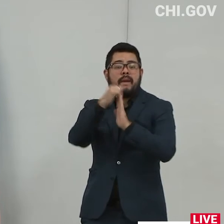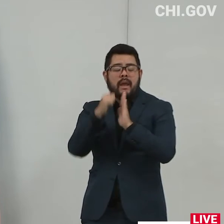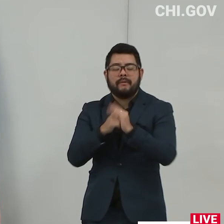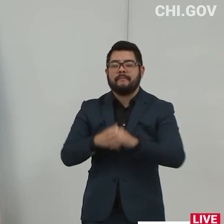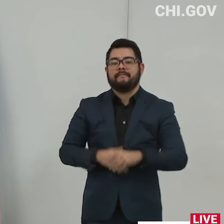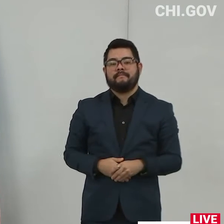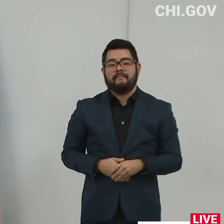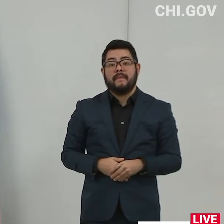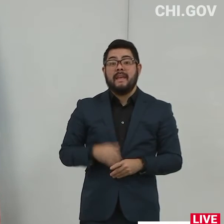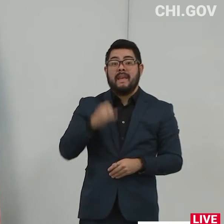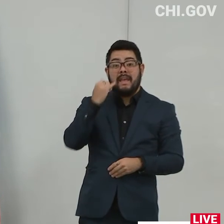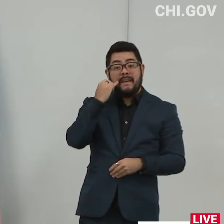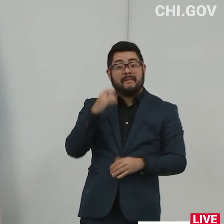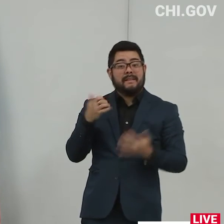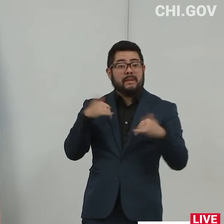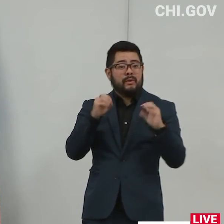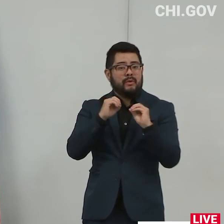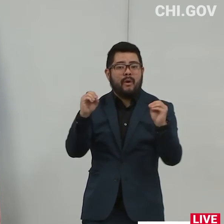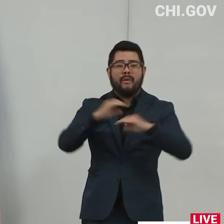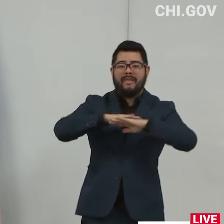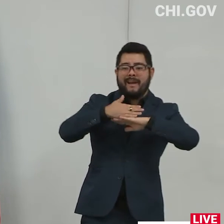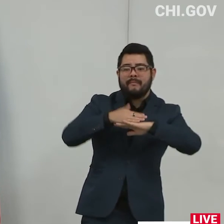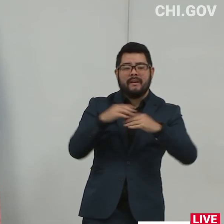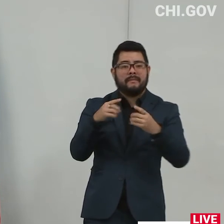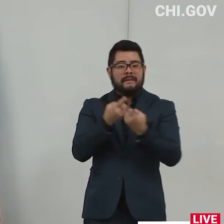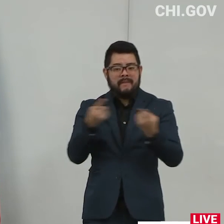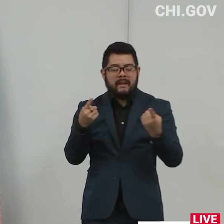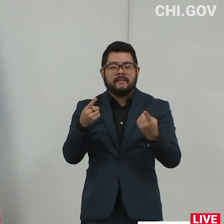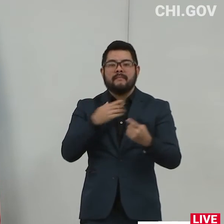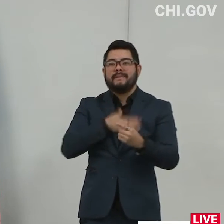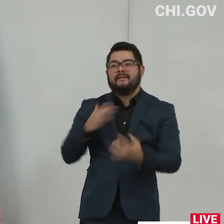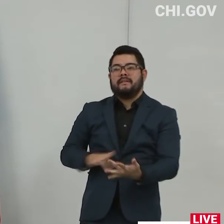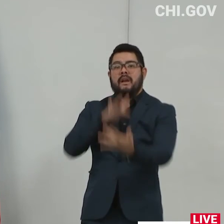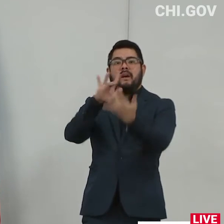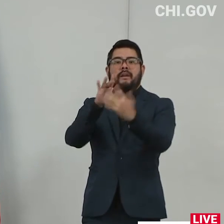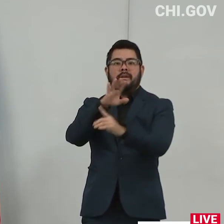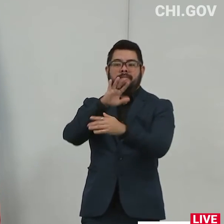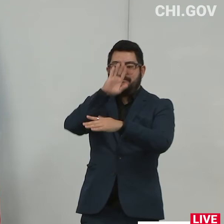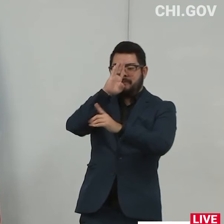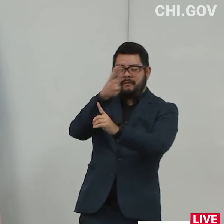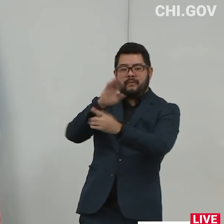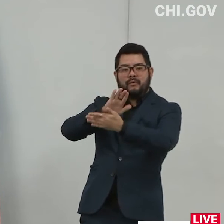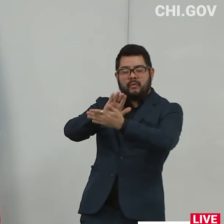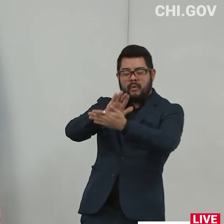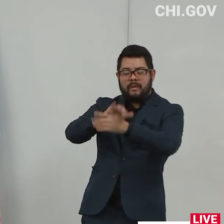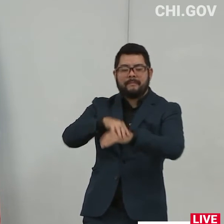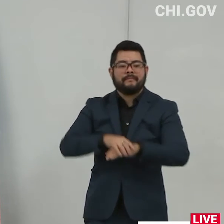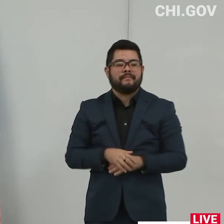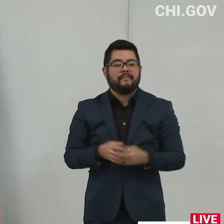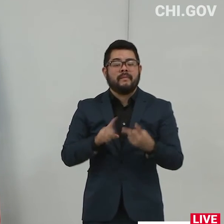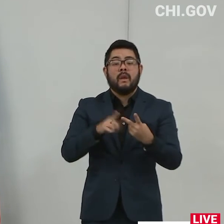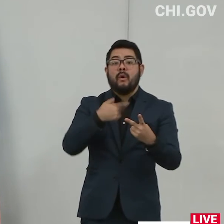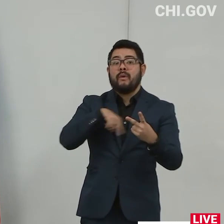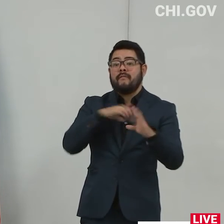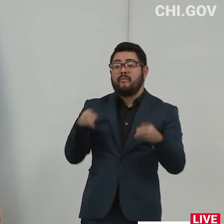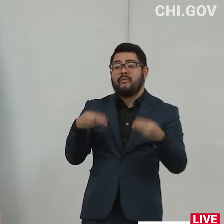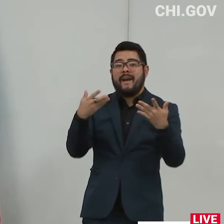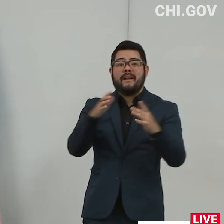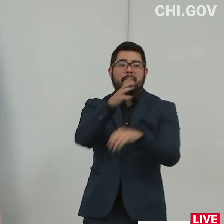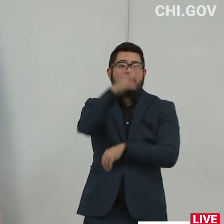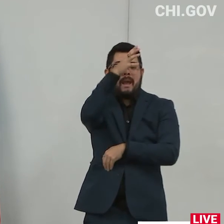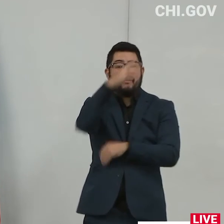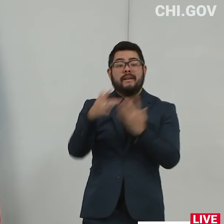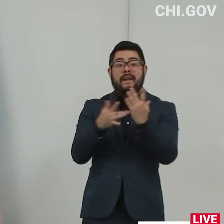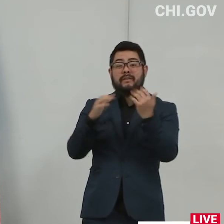child still needs a device, the first point of contact should be your child's school. We have also provided a parent technical support